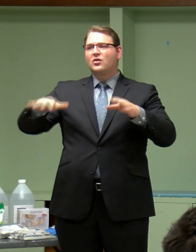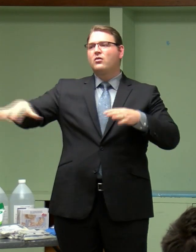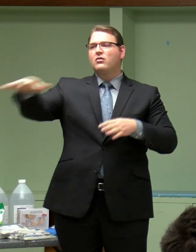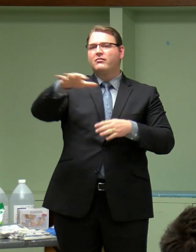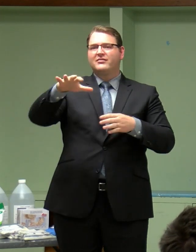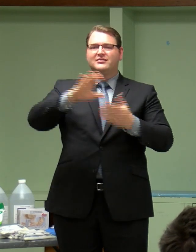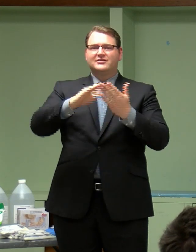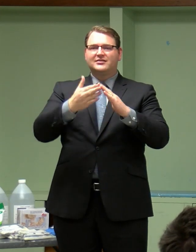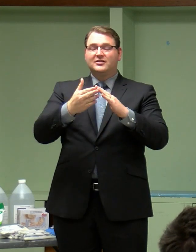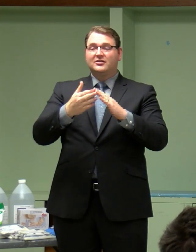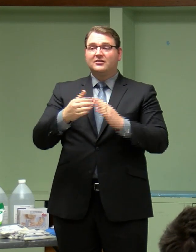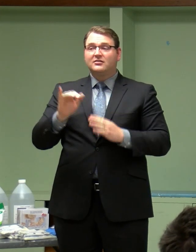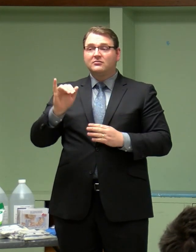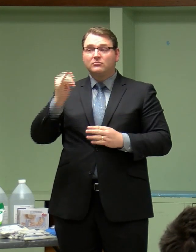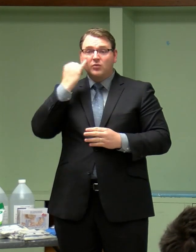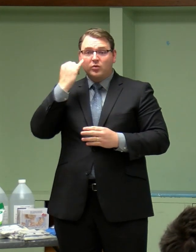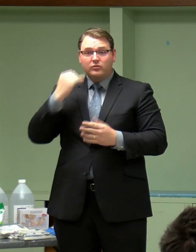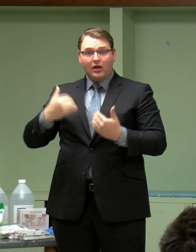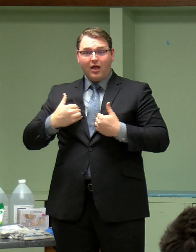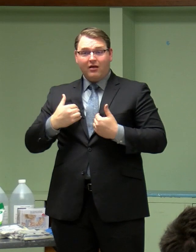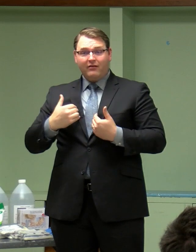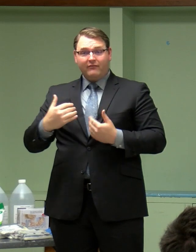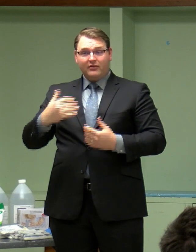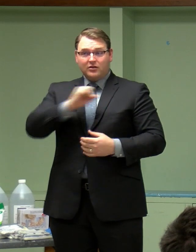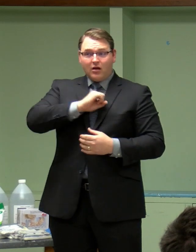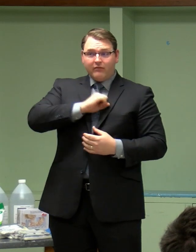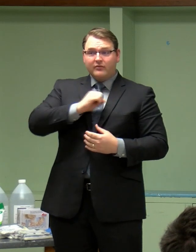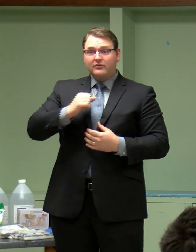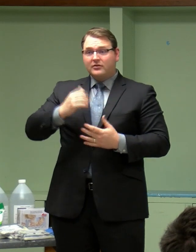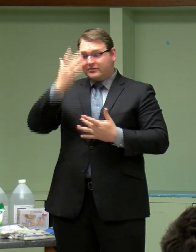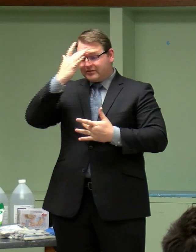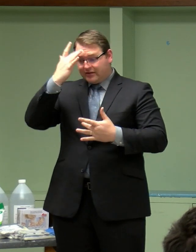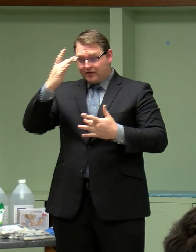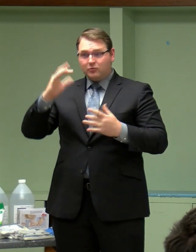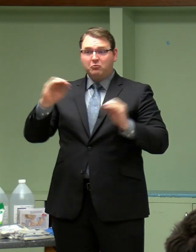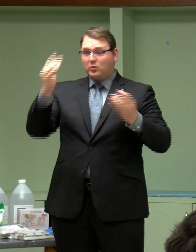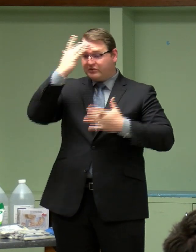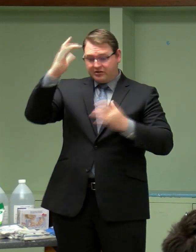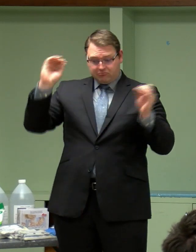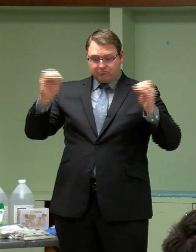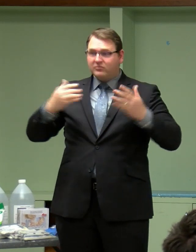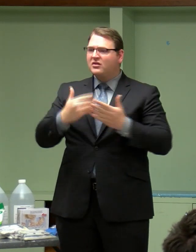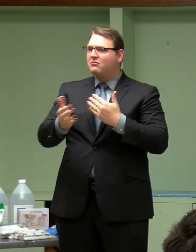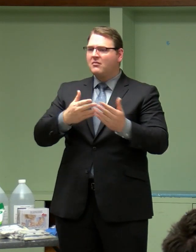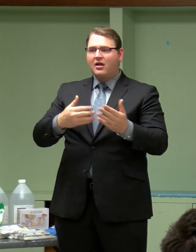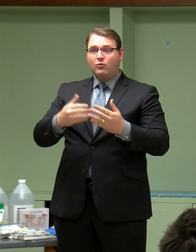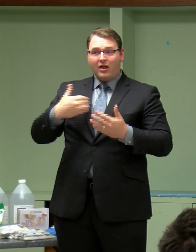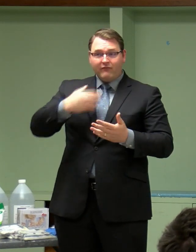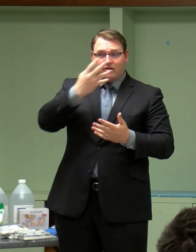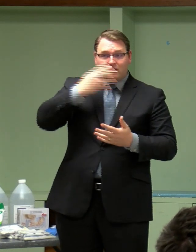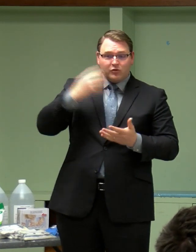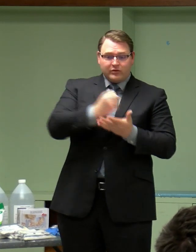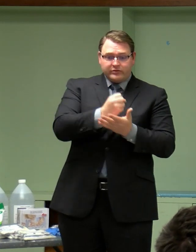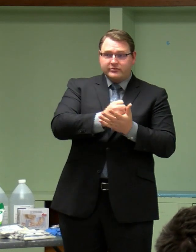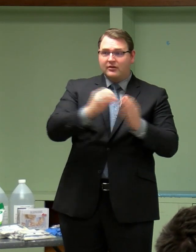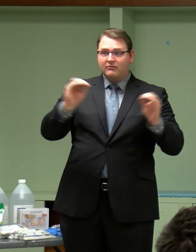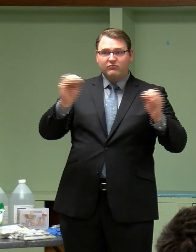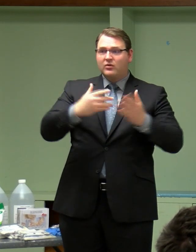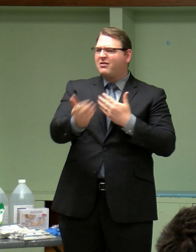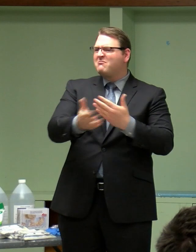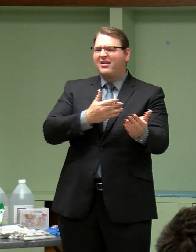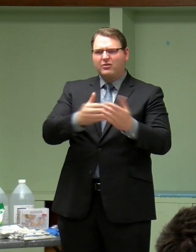or asymptomatic, everyone, documented and undocumented, everyone is invited to be tested for this